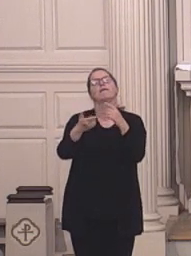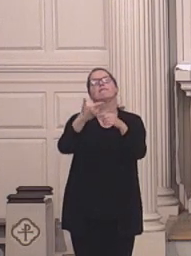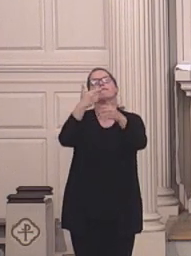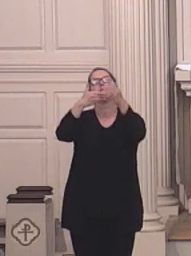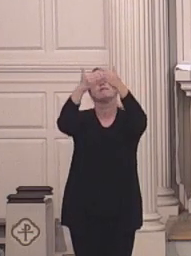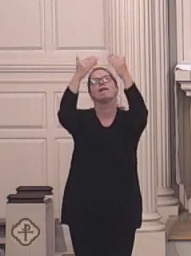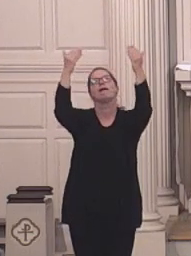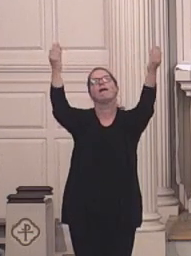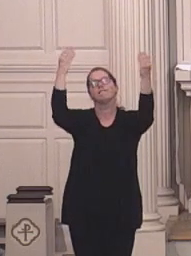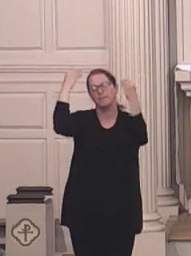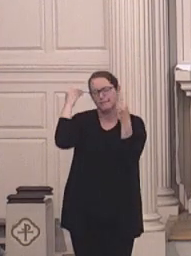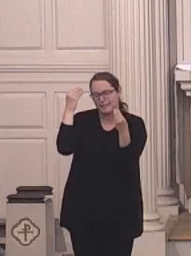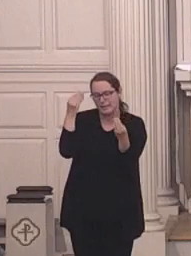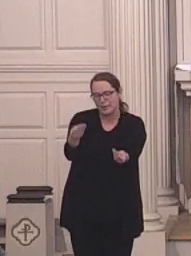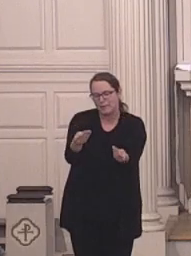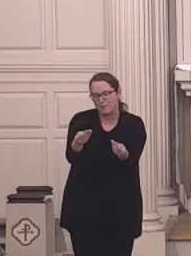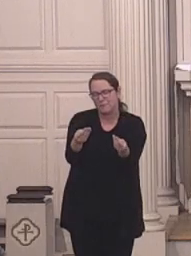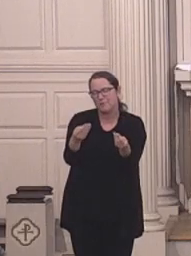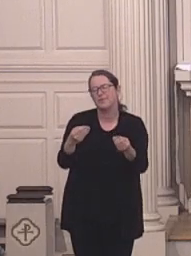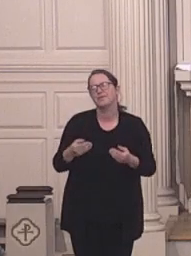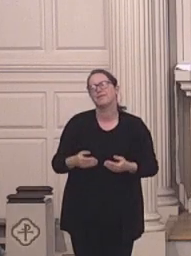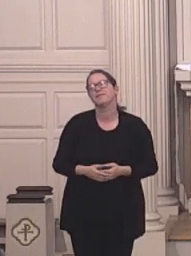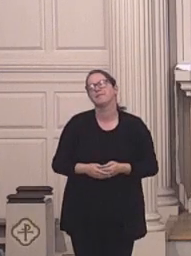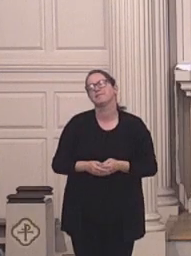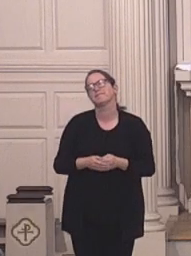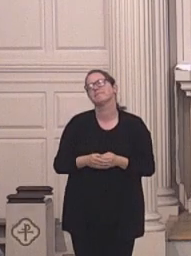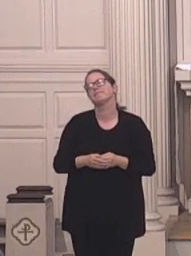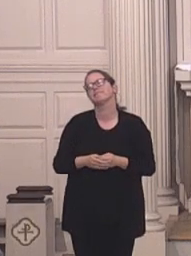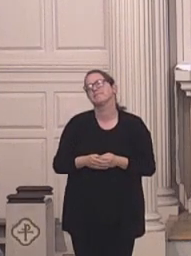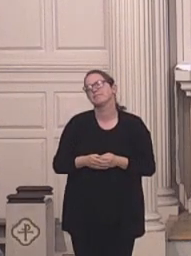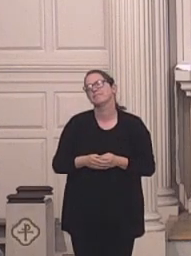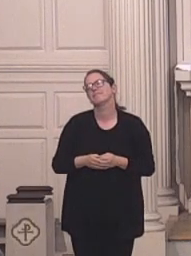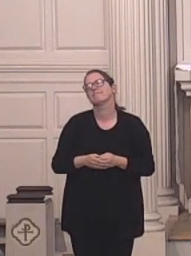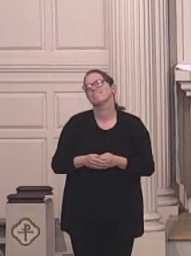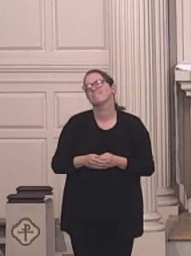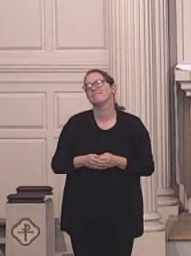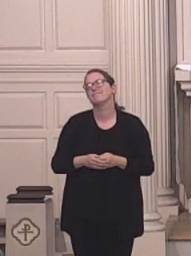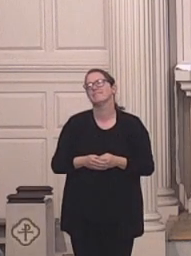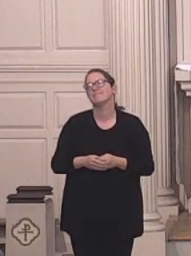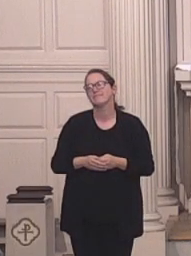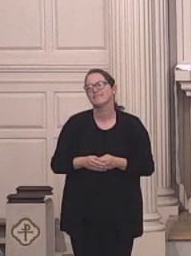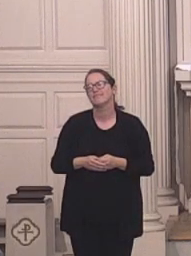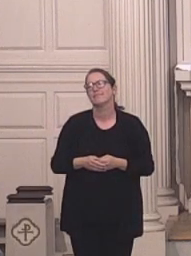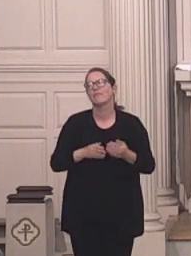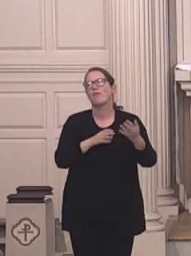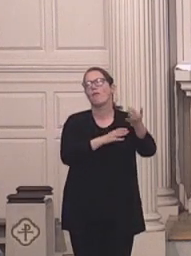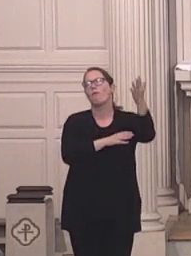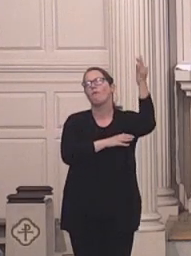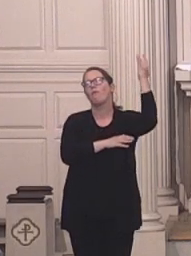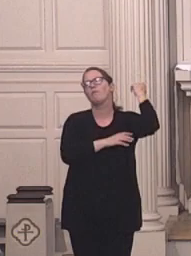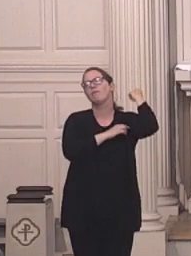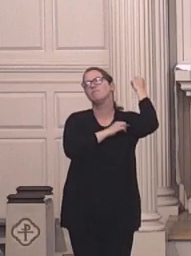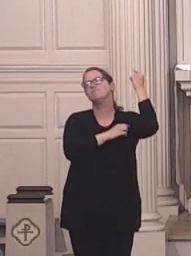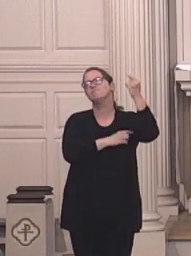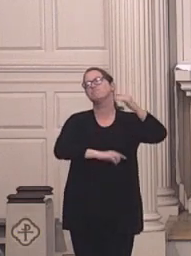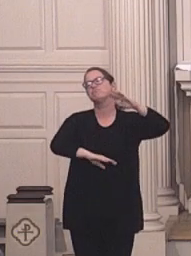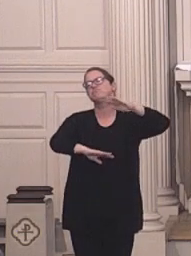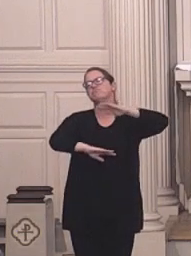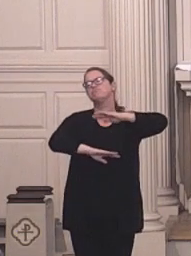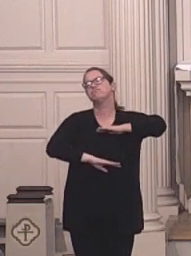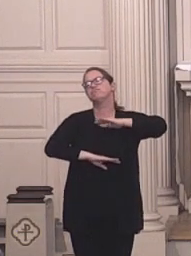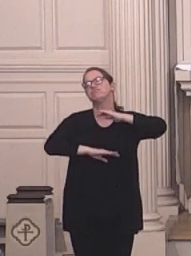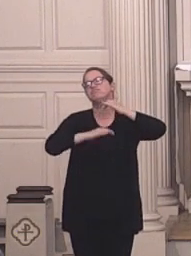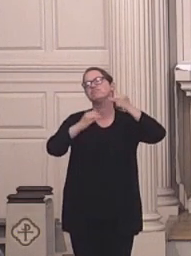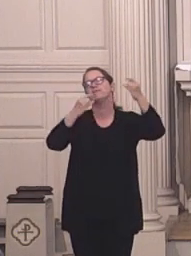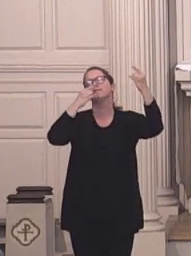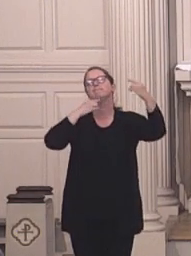be spent. Truth the ancient times fulfilling, Isaac bound